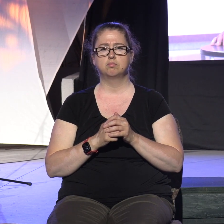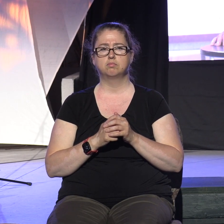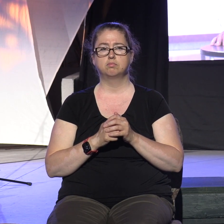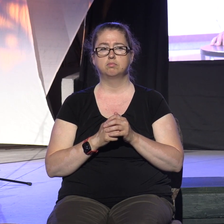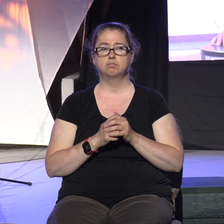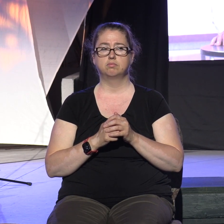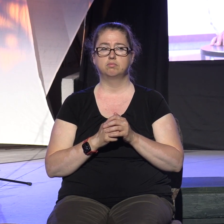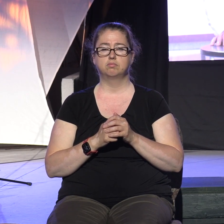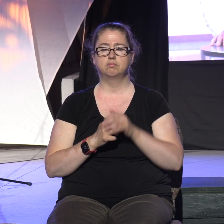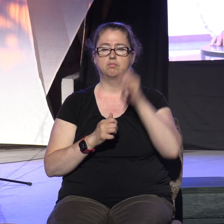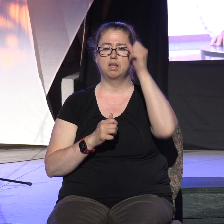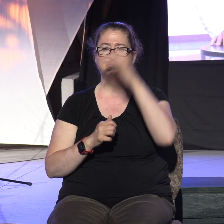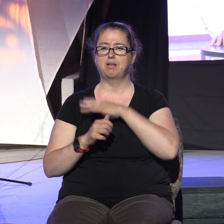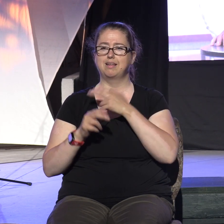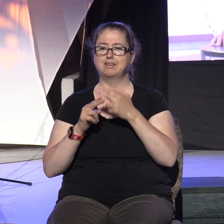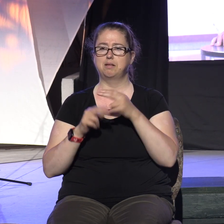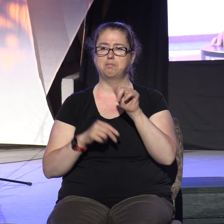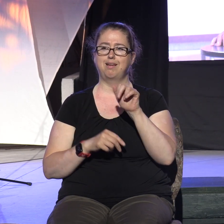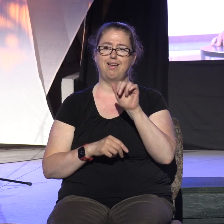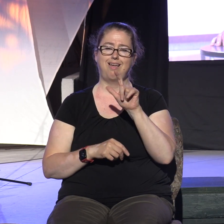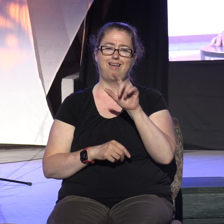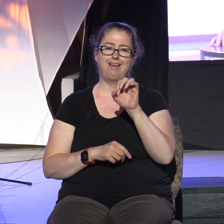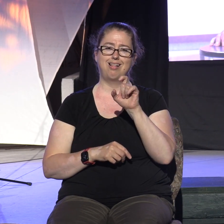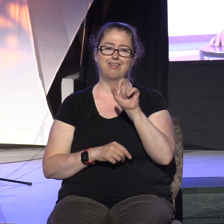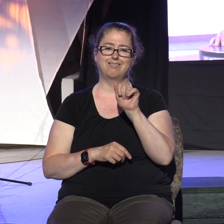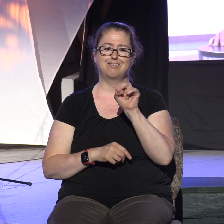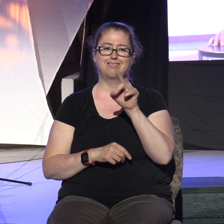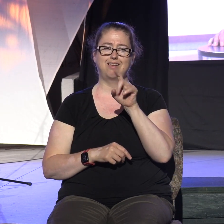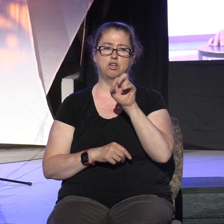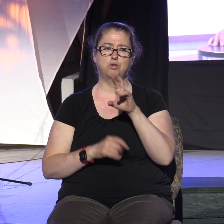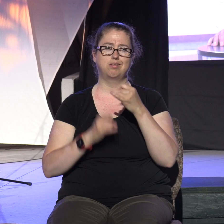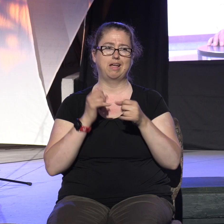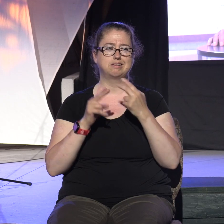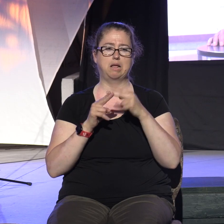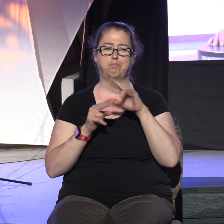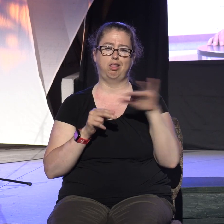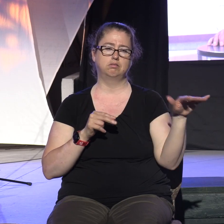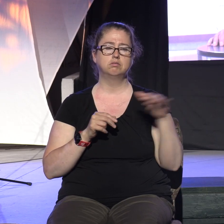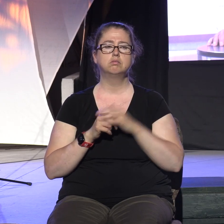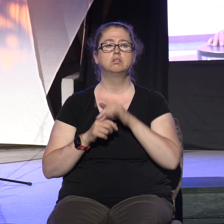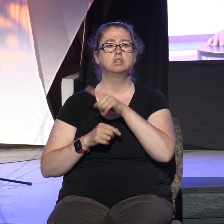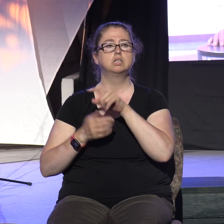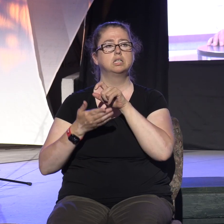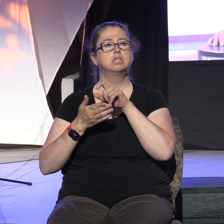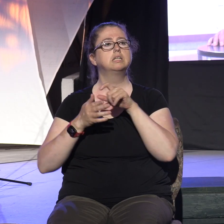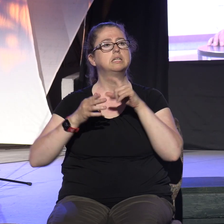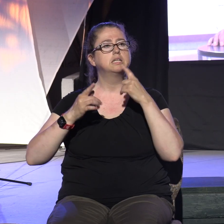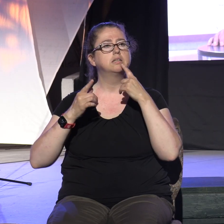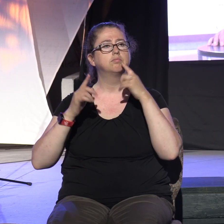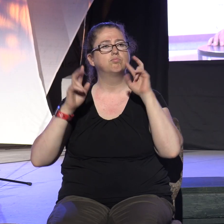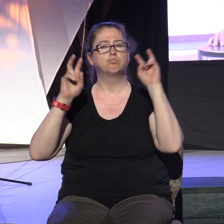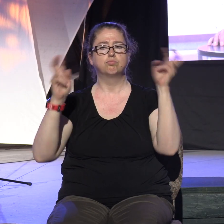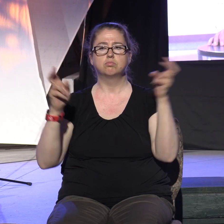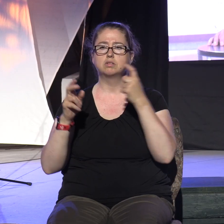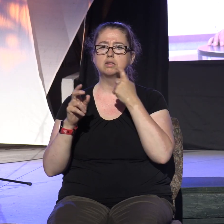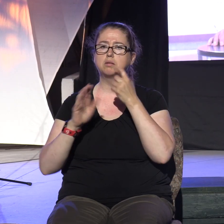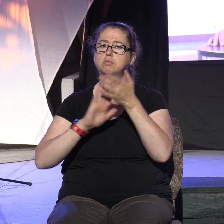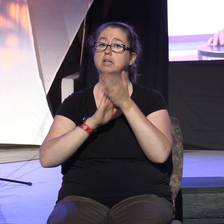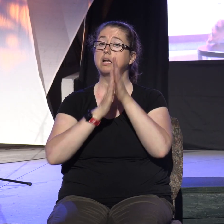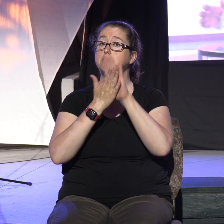old. He says, how much easier it is then, how much more receptive when we are to death,